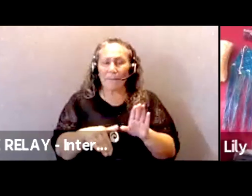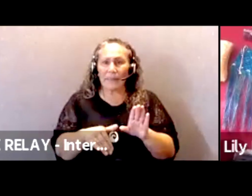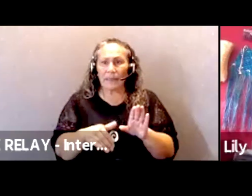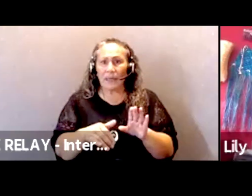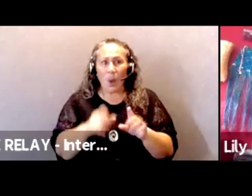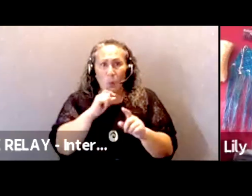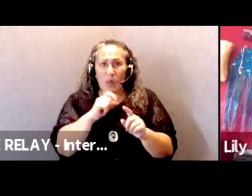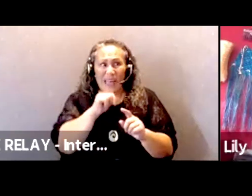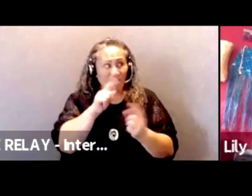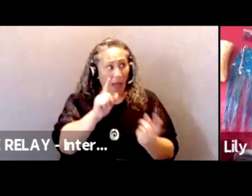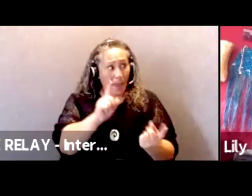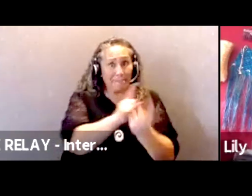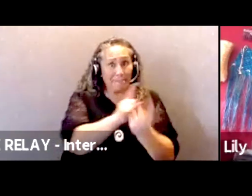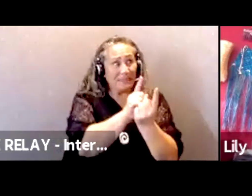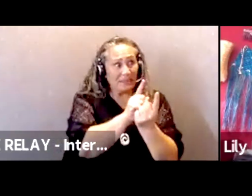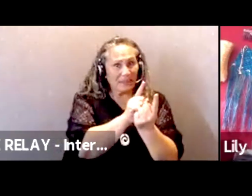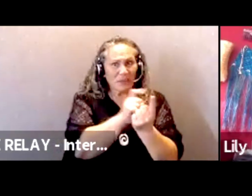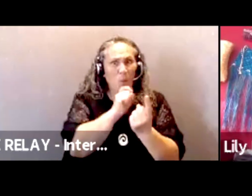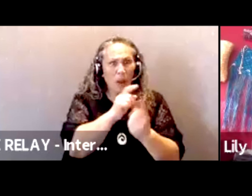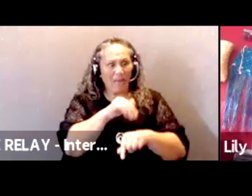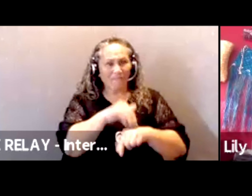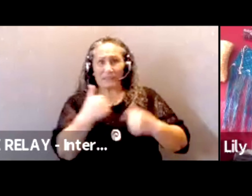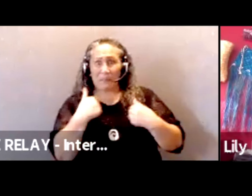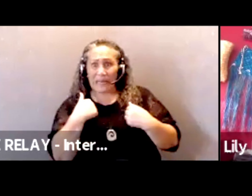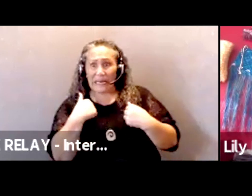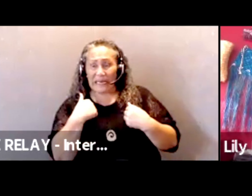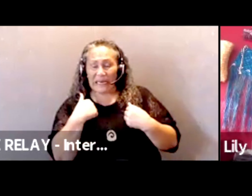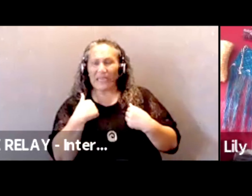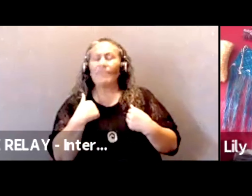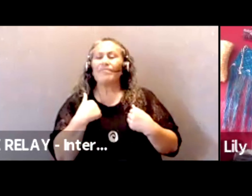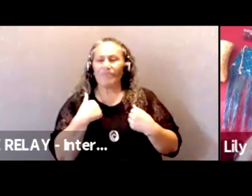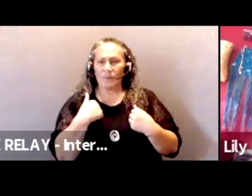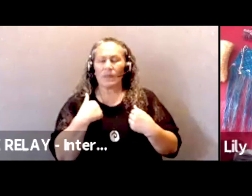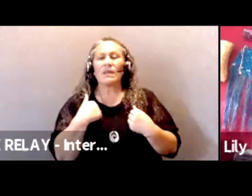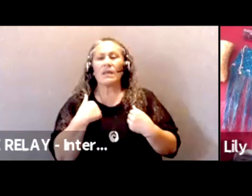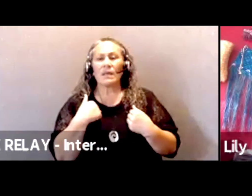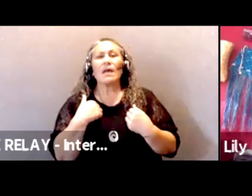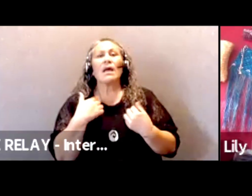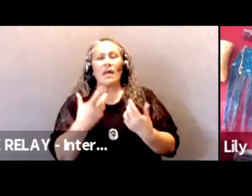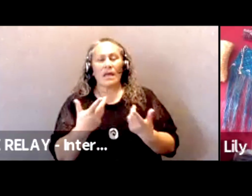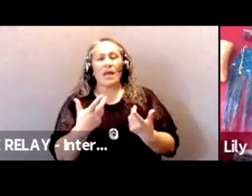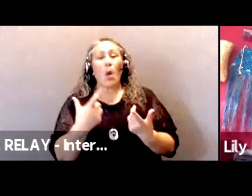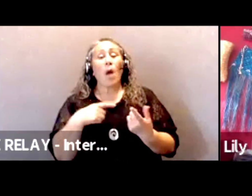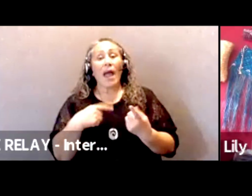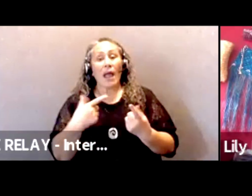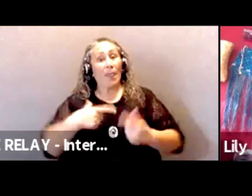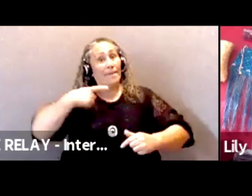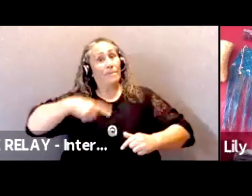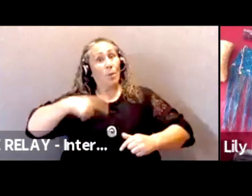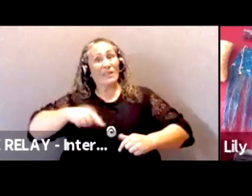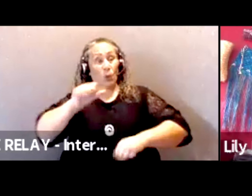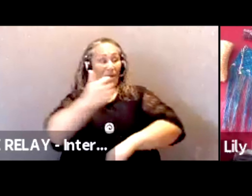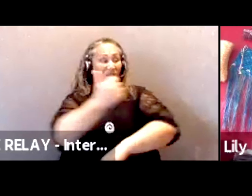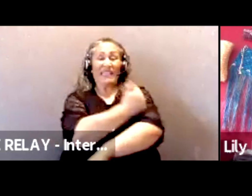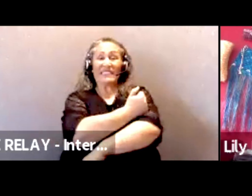No, I think that, you know, the whole idea of the vaccinations, that it's building your immunity up against